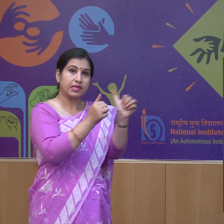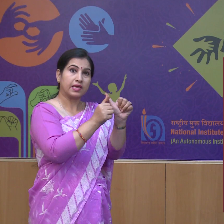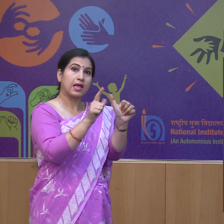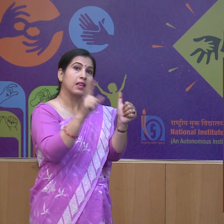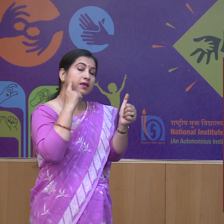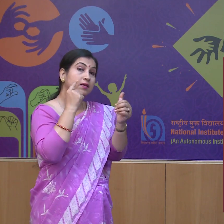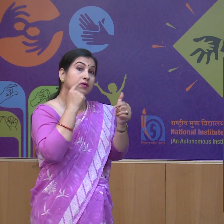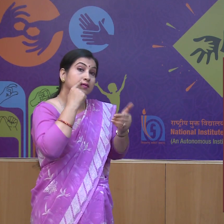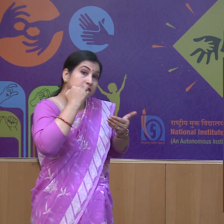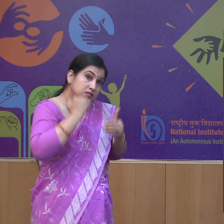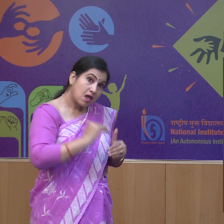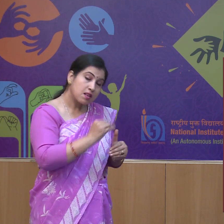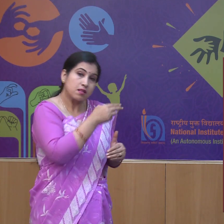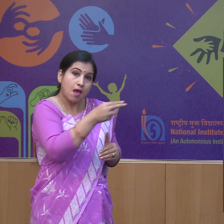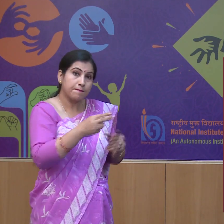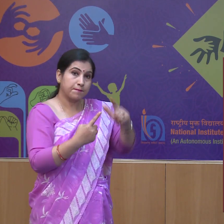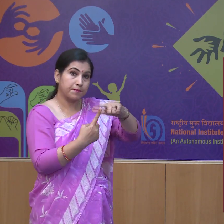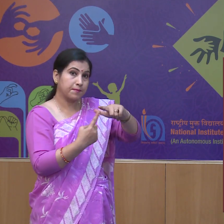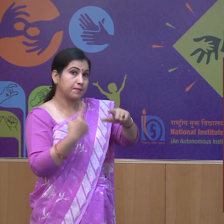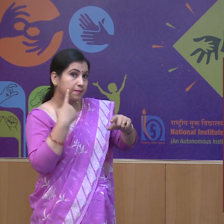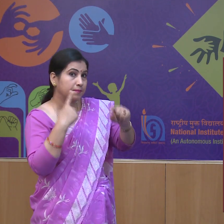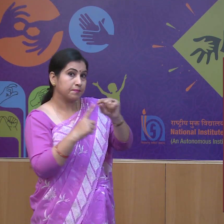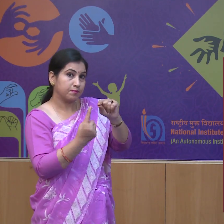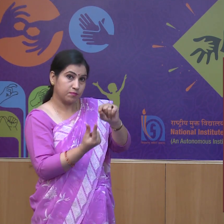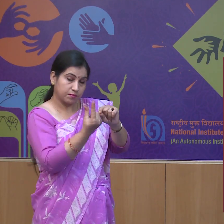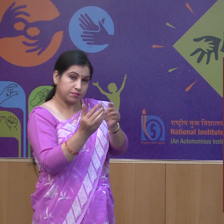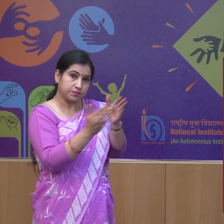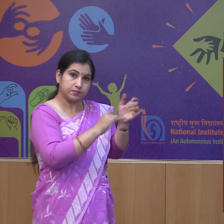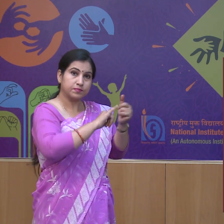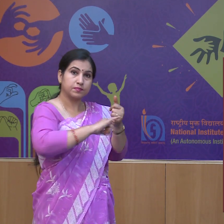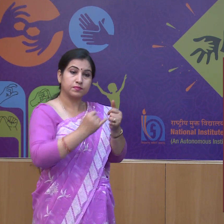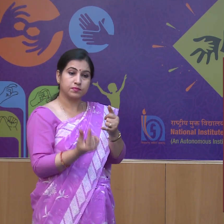son Tipu Sultan.